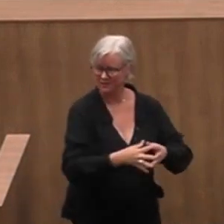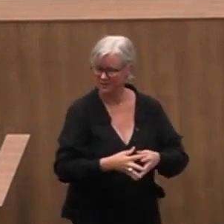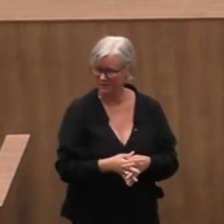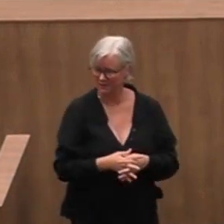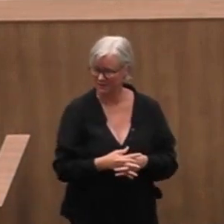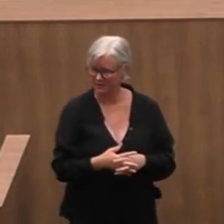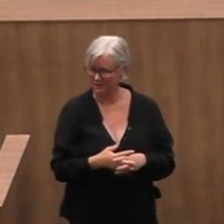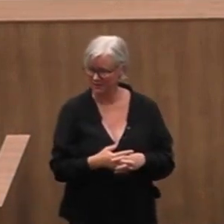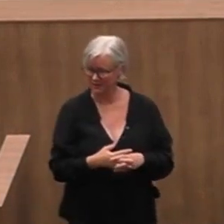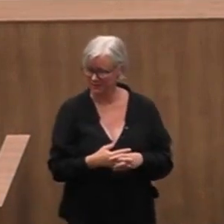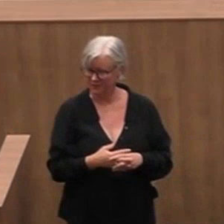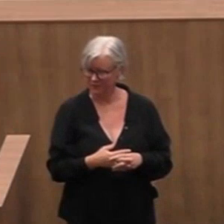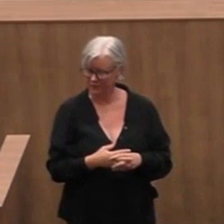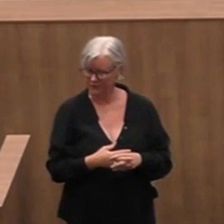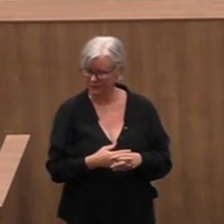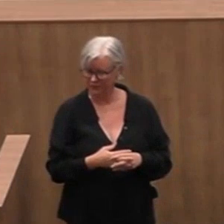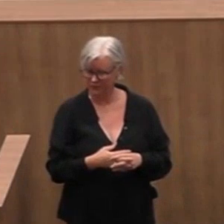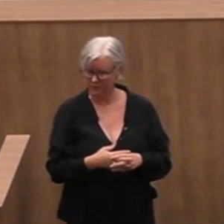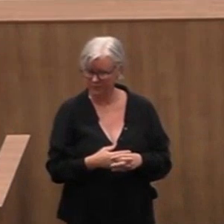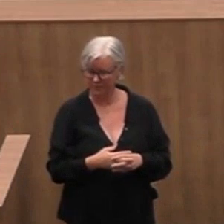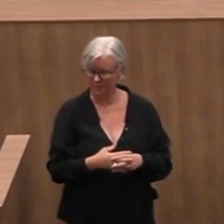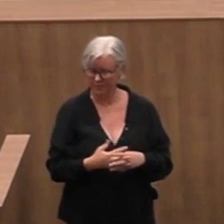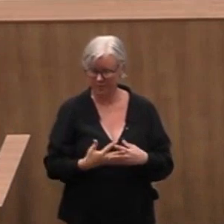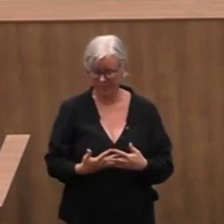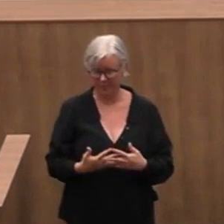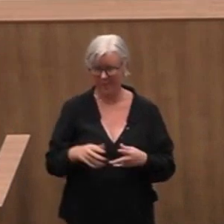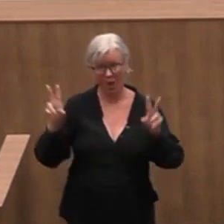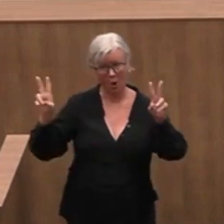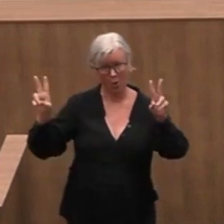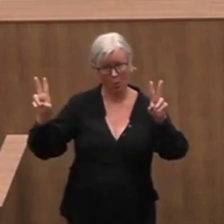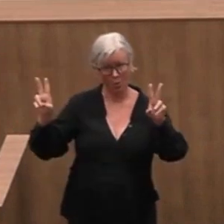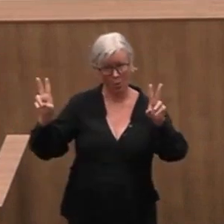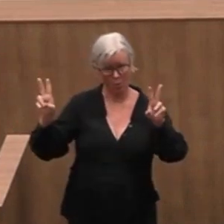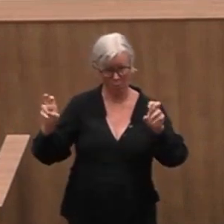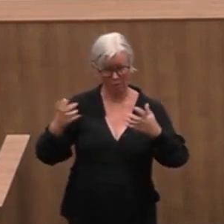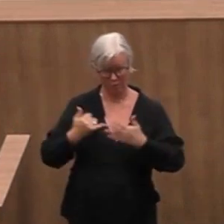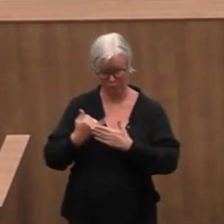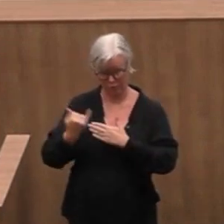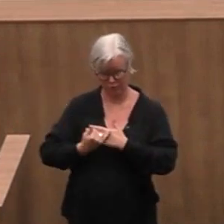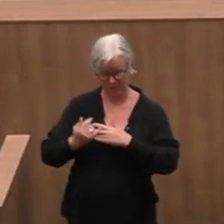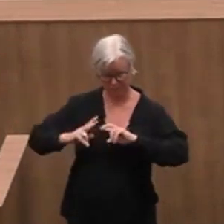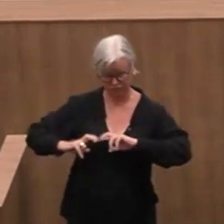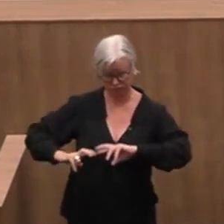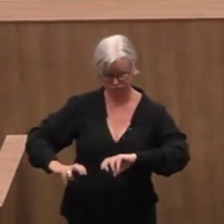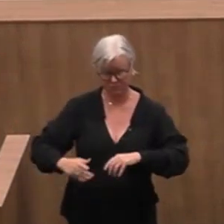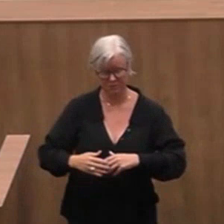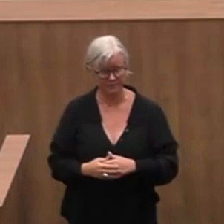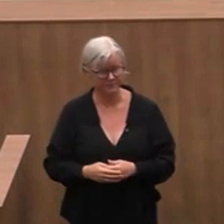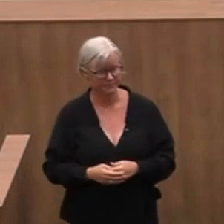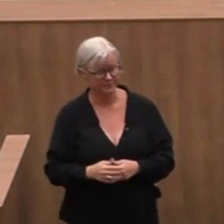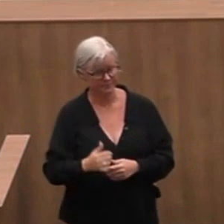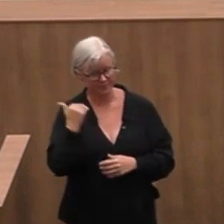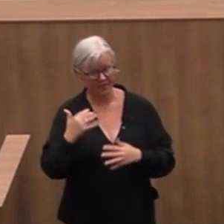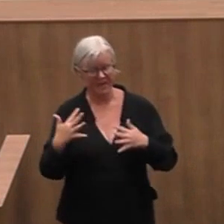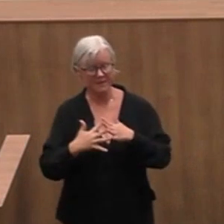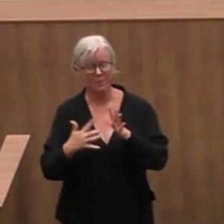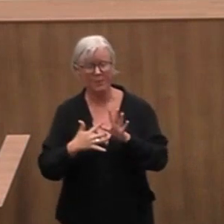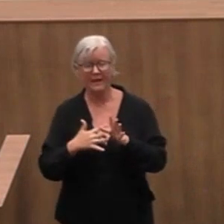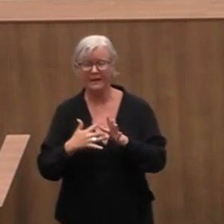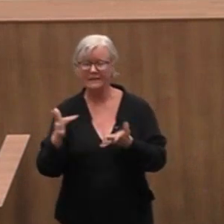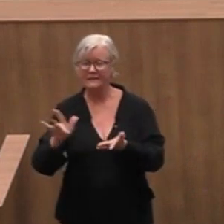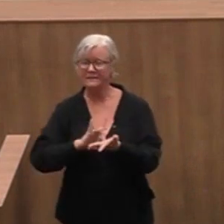One of the quotes that we had in a recent project that we've been doing at WA's Individualised